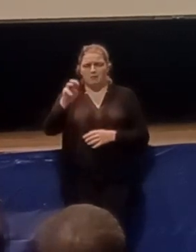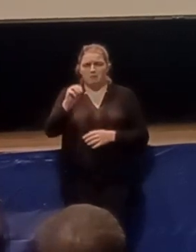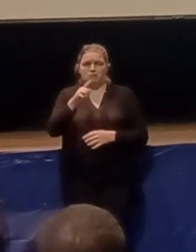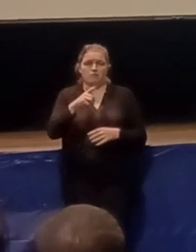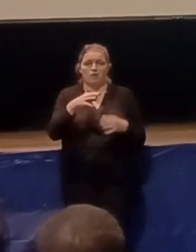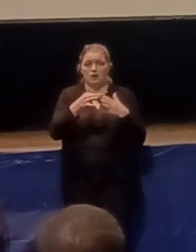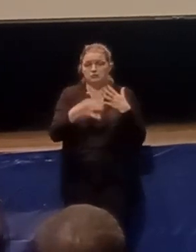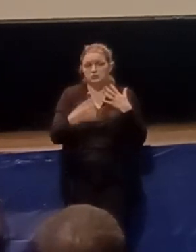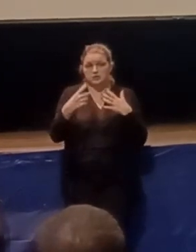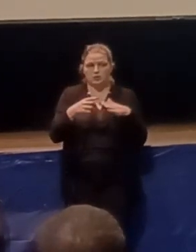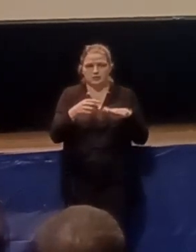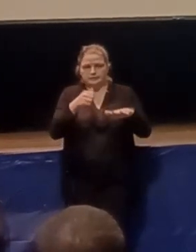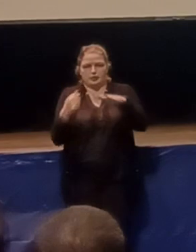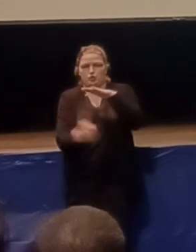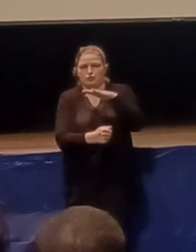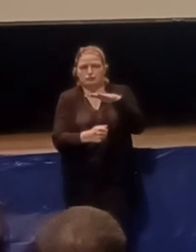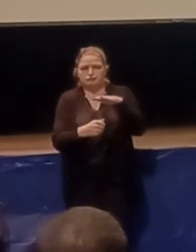underground opportunities.